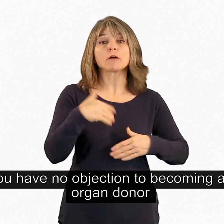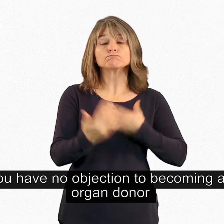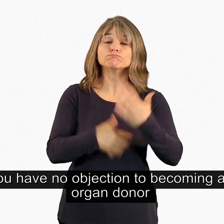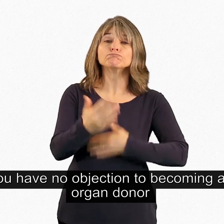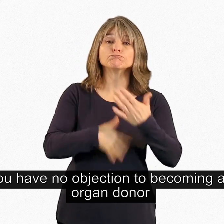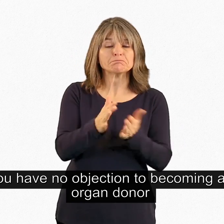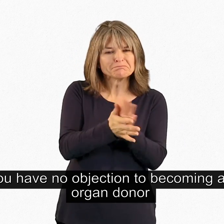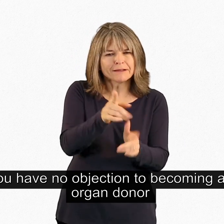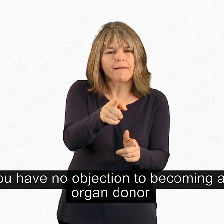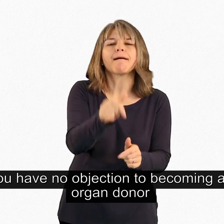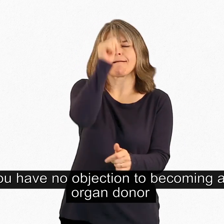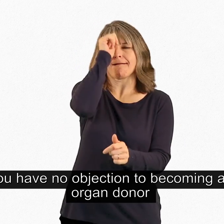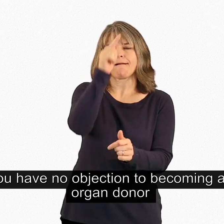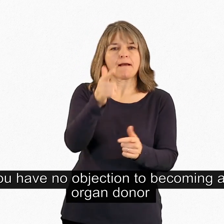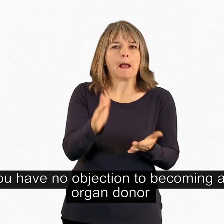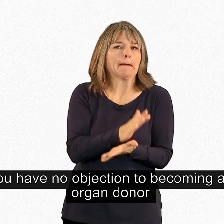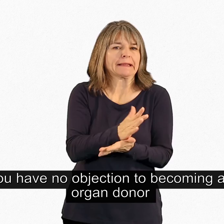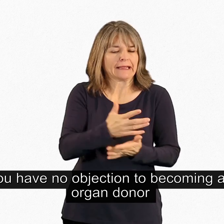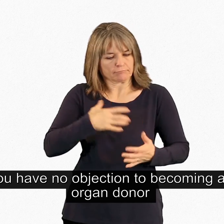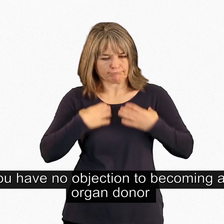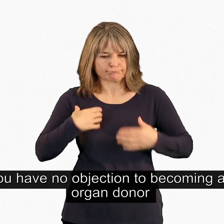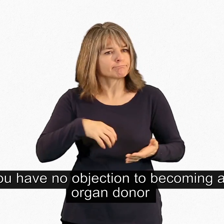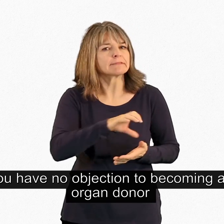You can register decision not be an organ donor.